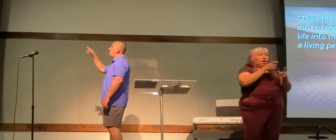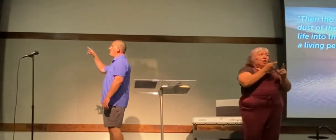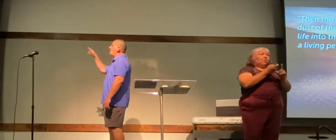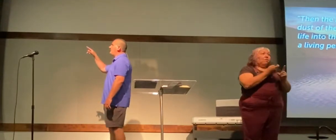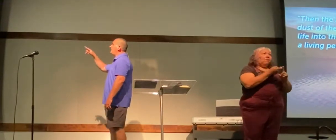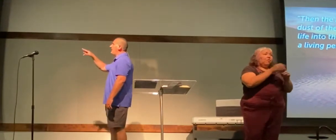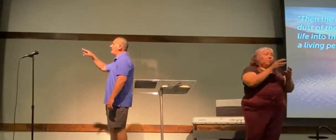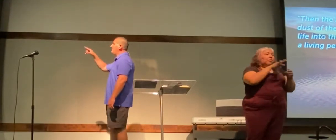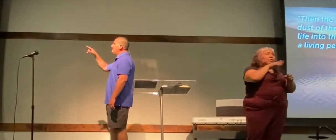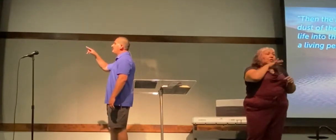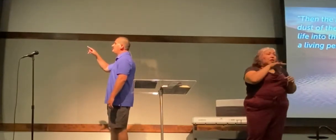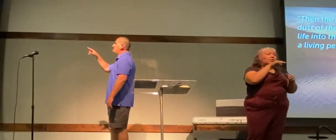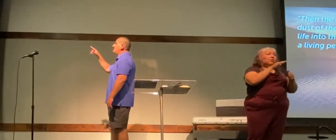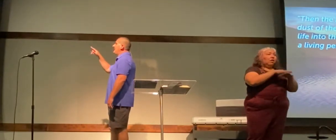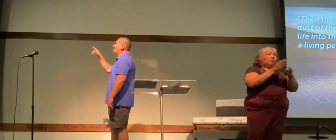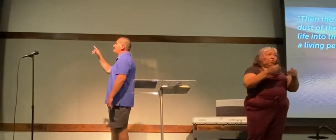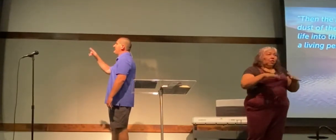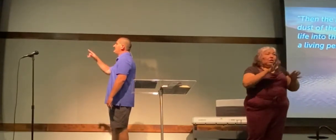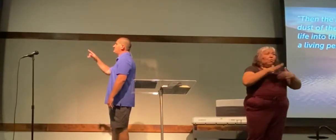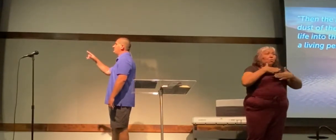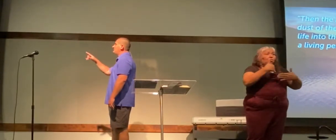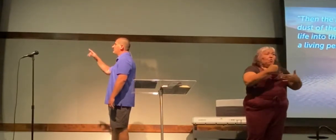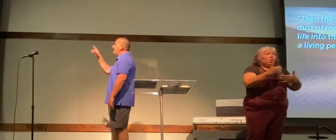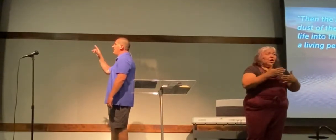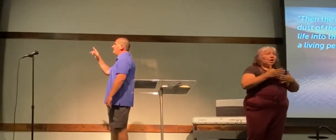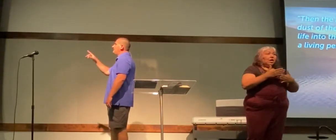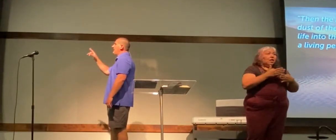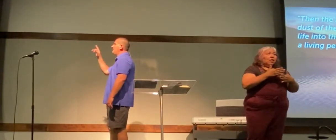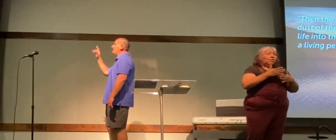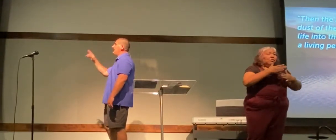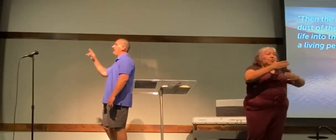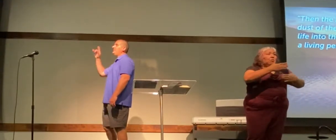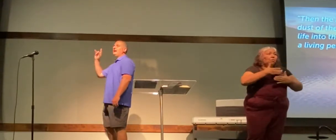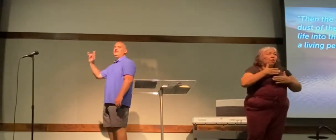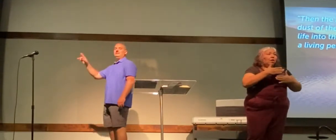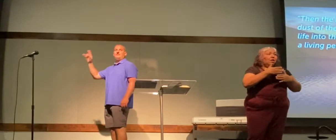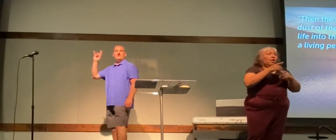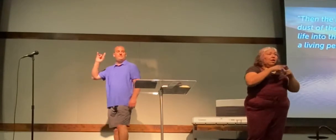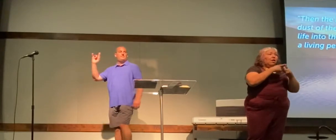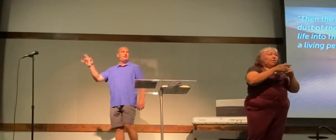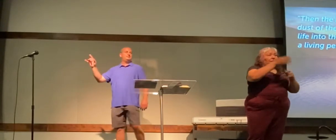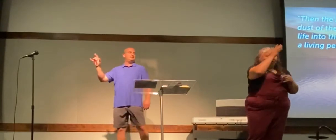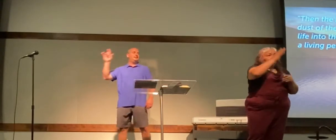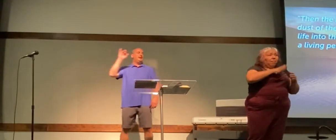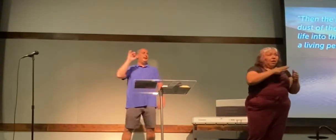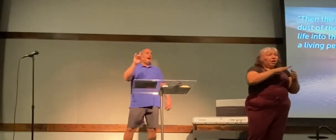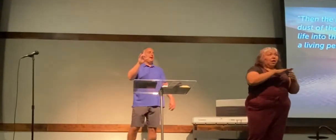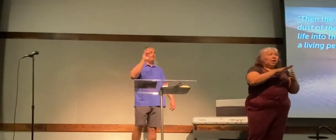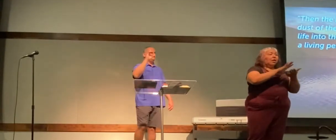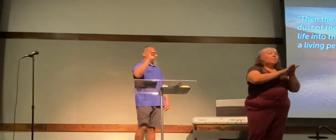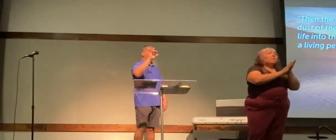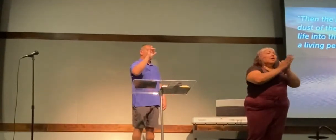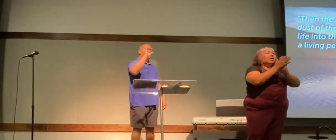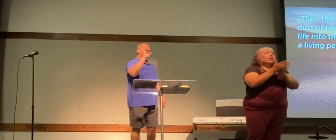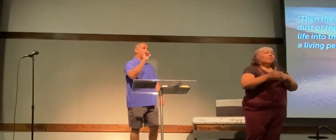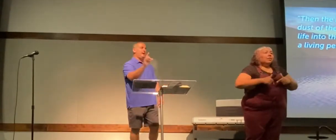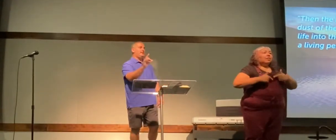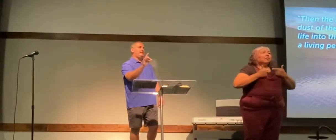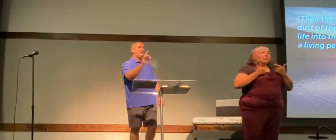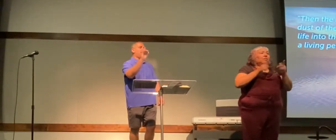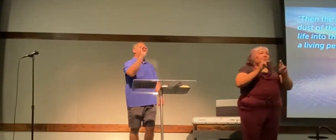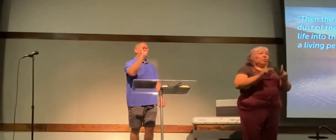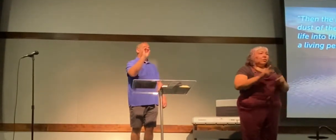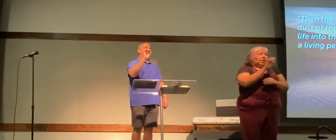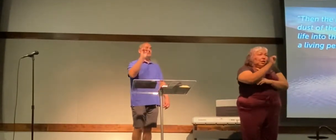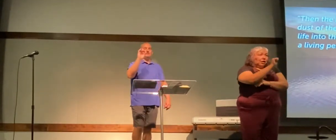the breath of life into the man's nostrils, and the man became a living person. Adam was